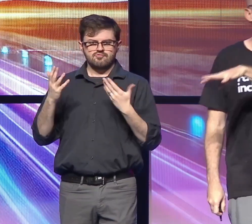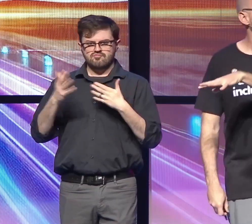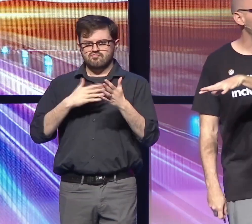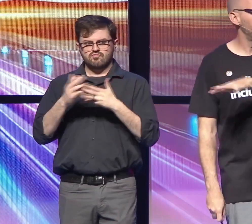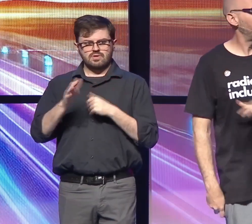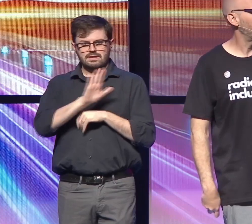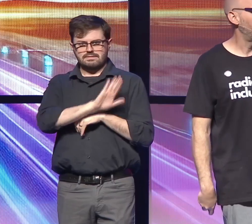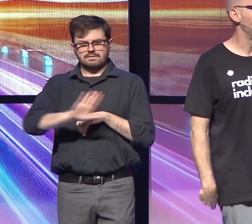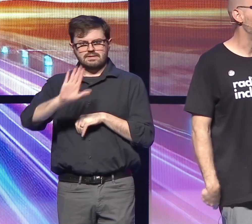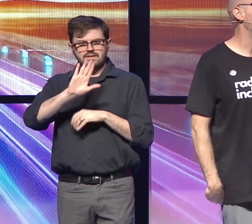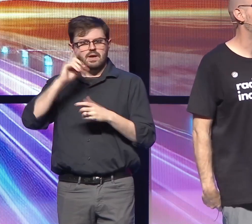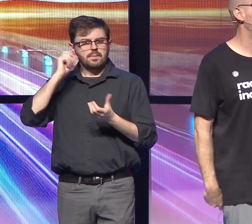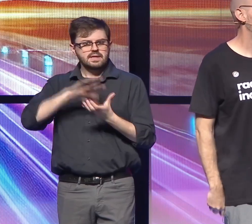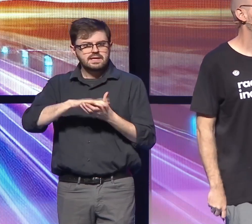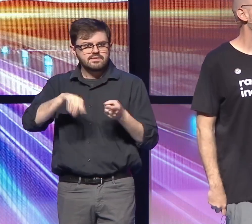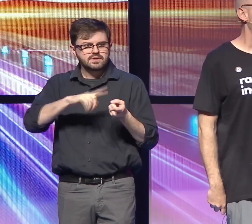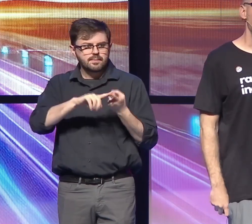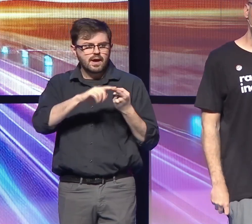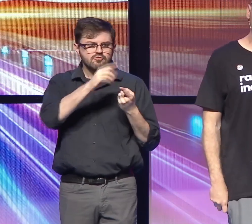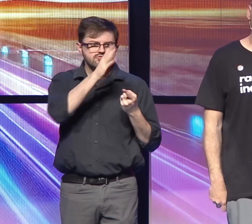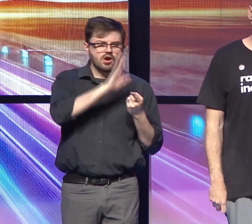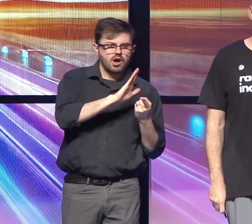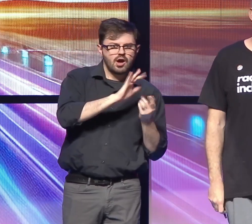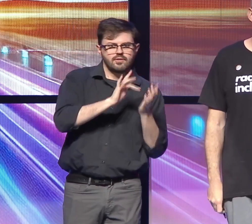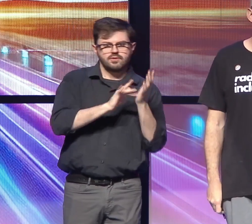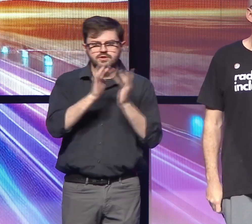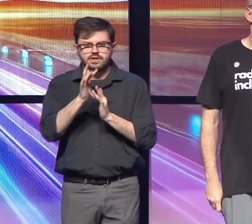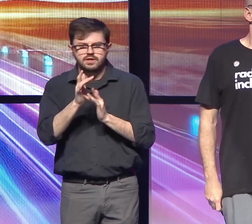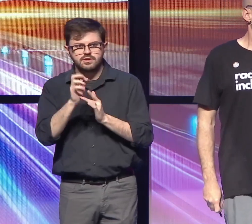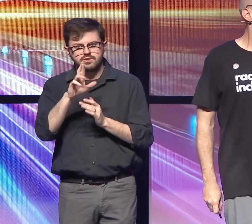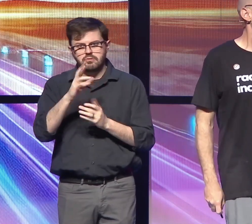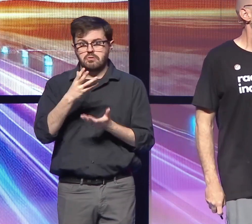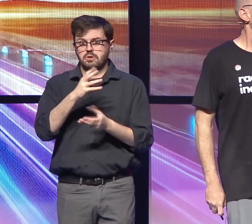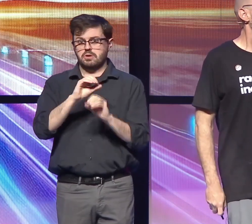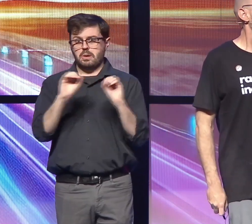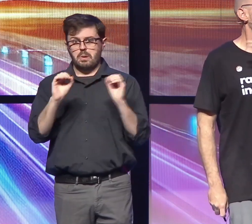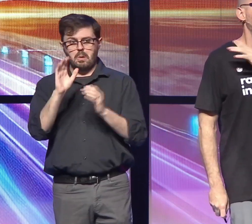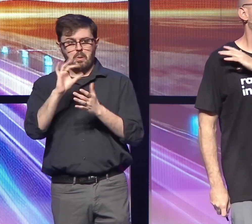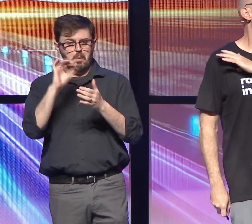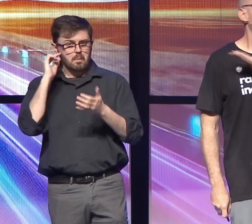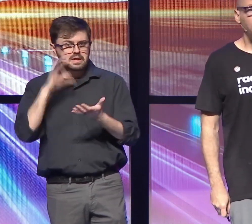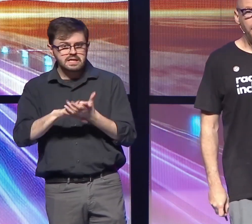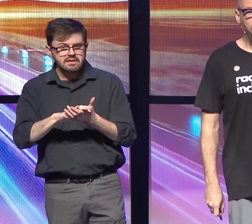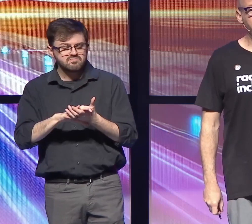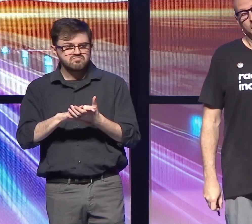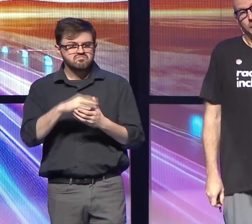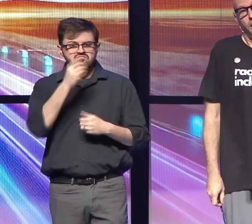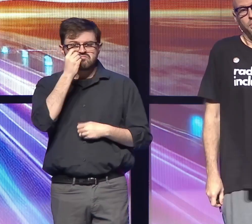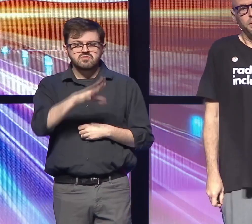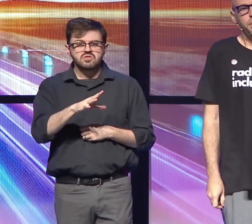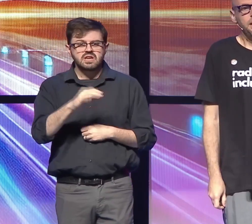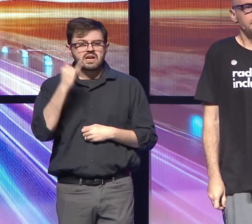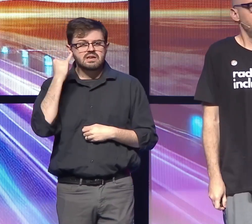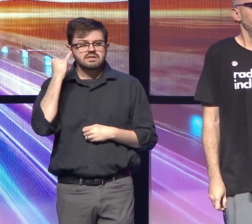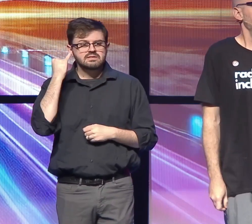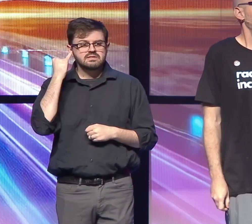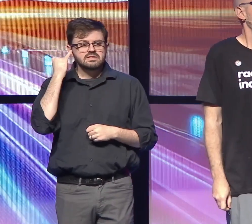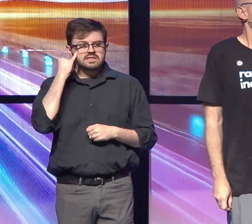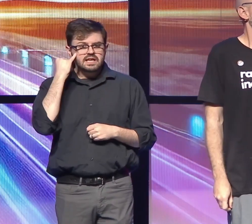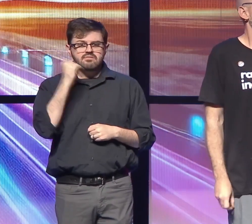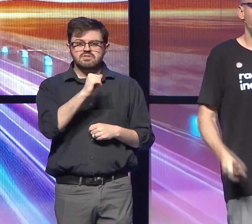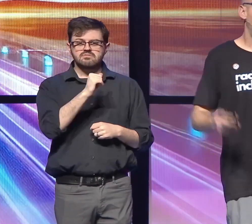or lack of beliefs about God and Jesus. And this is where it gets tricky, right? Because there are a whole lot of people, in my humble